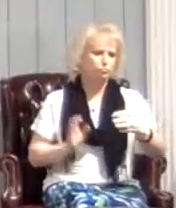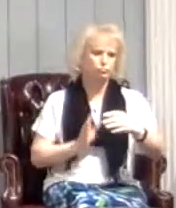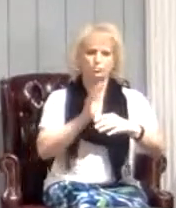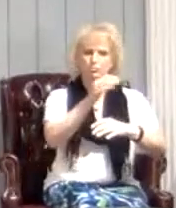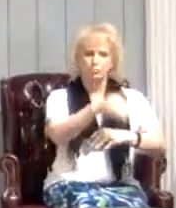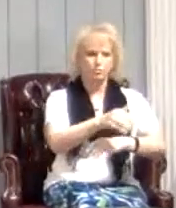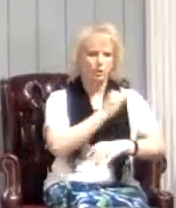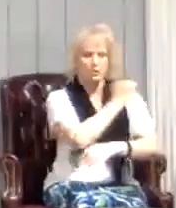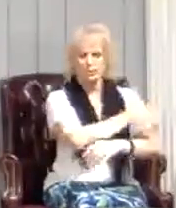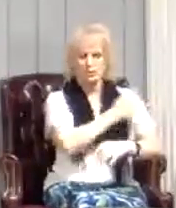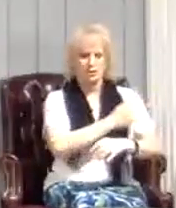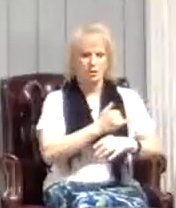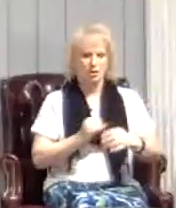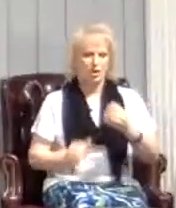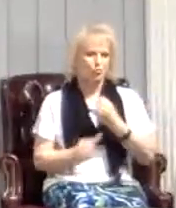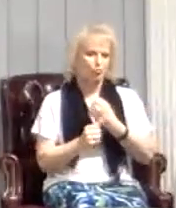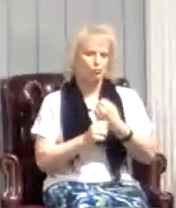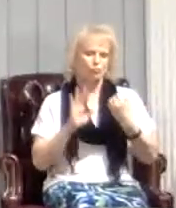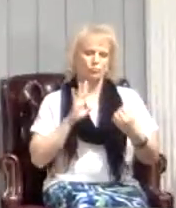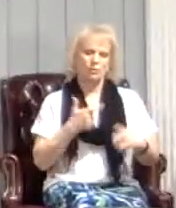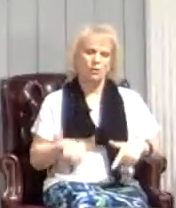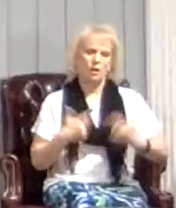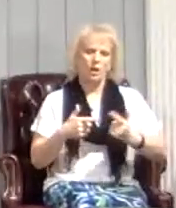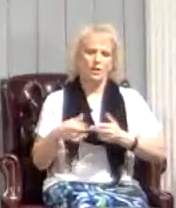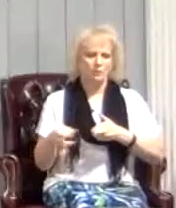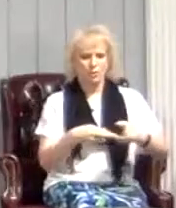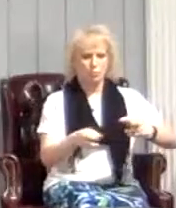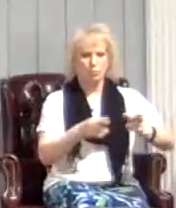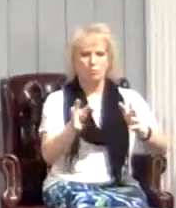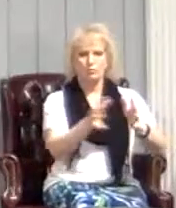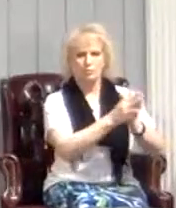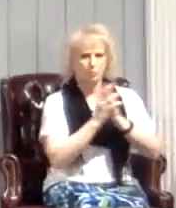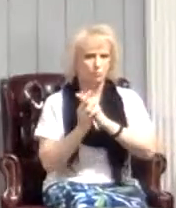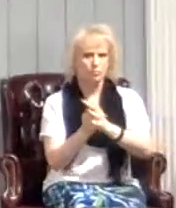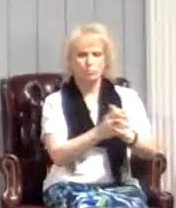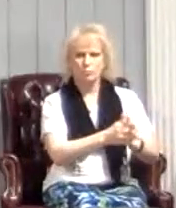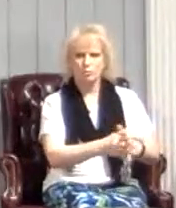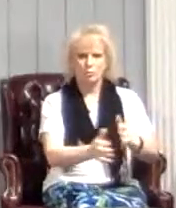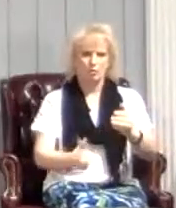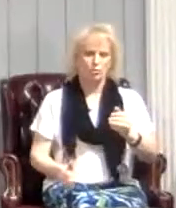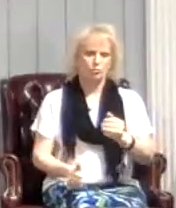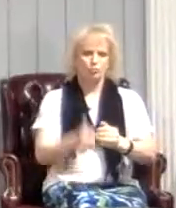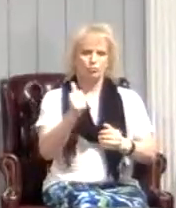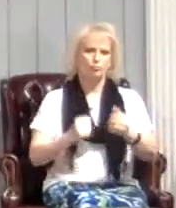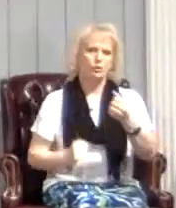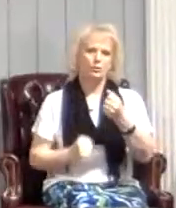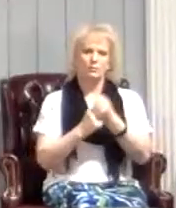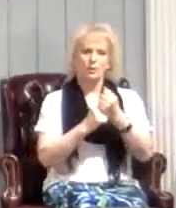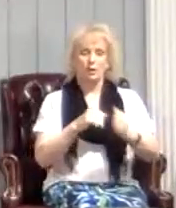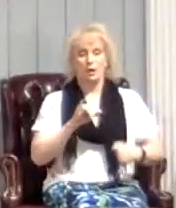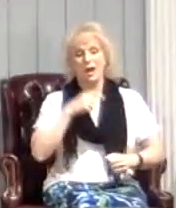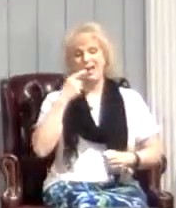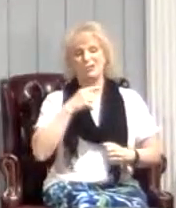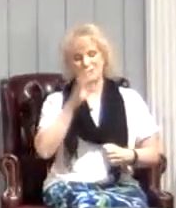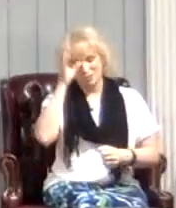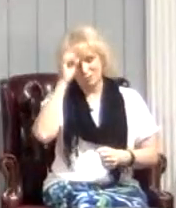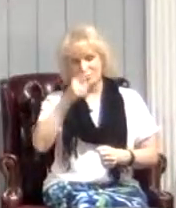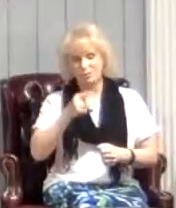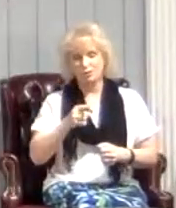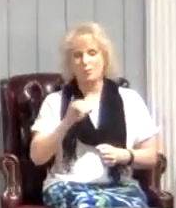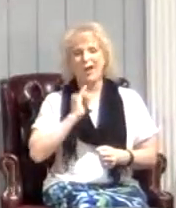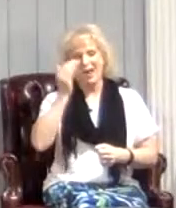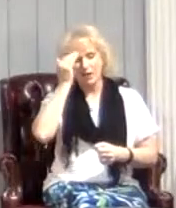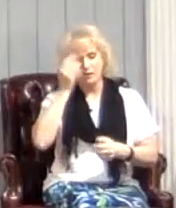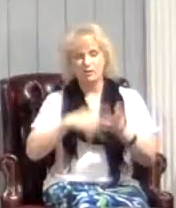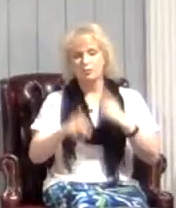lives on the road to the United States of America to raise our support. And I told him, I know people who